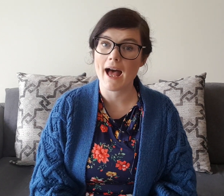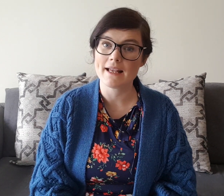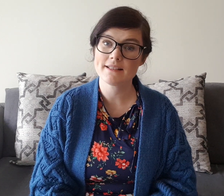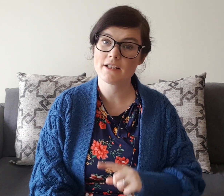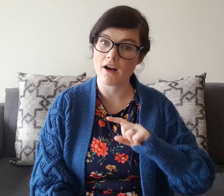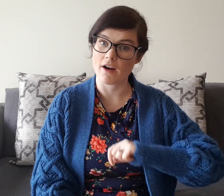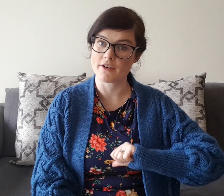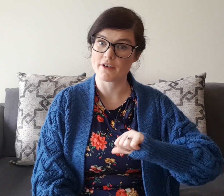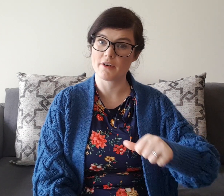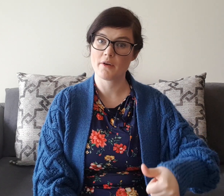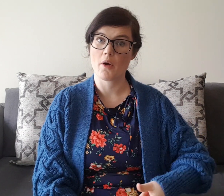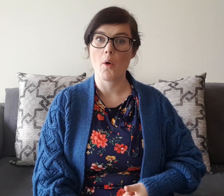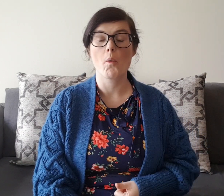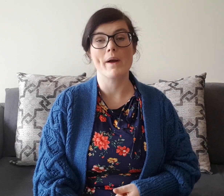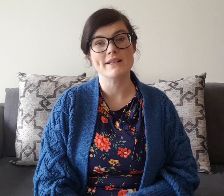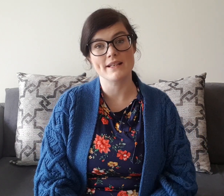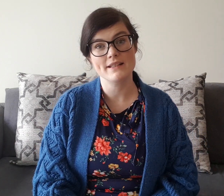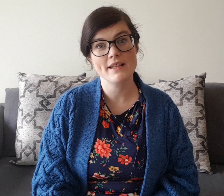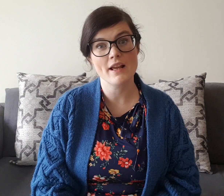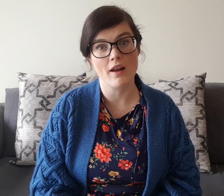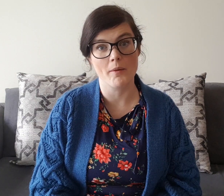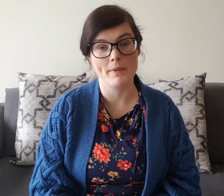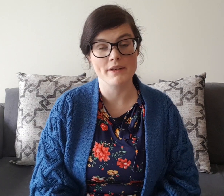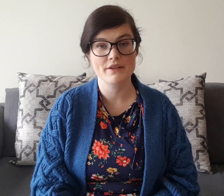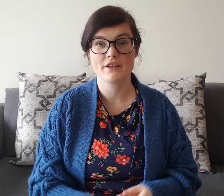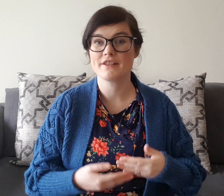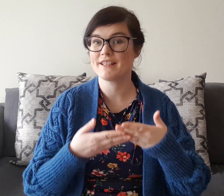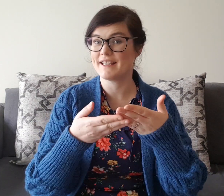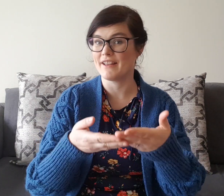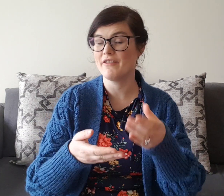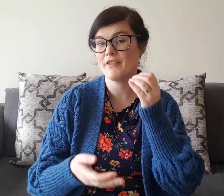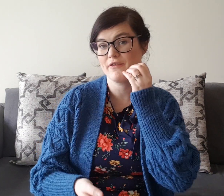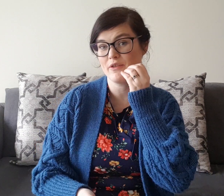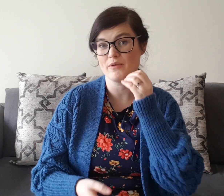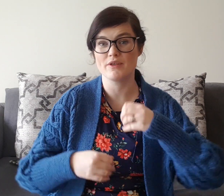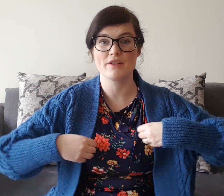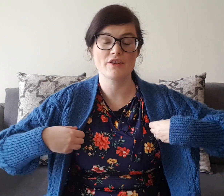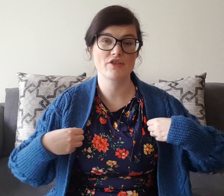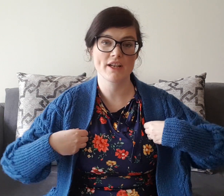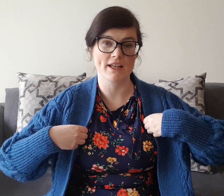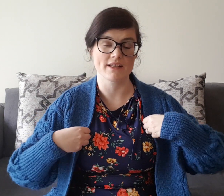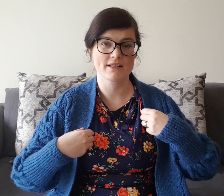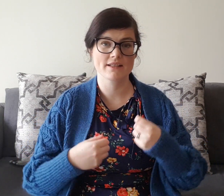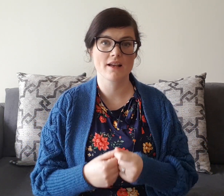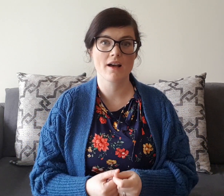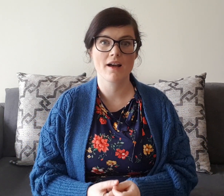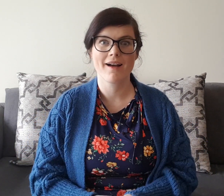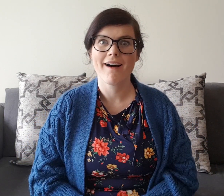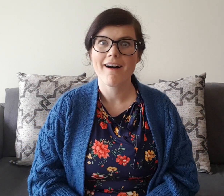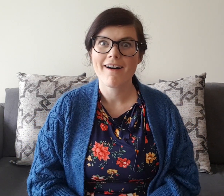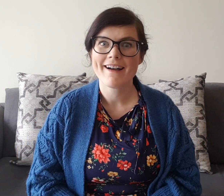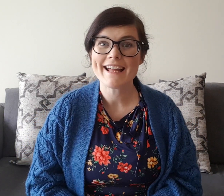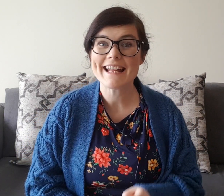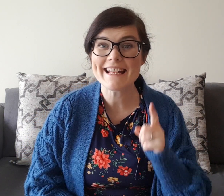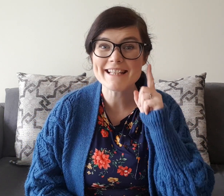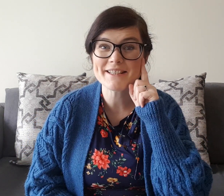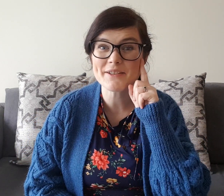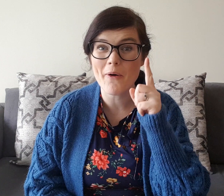As the gardener went into the allotment to give the food to the chickens, he